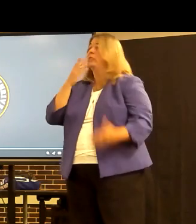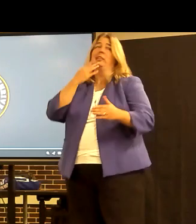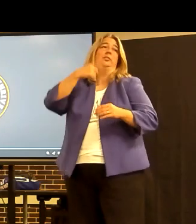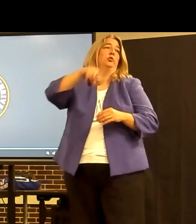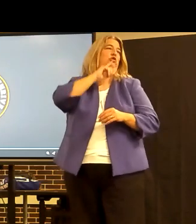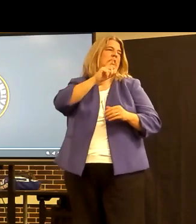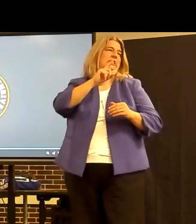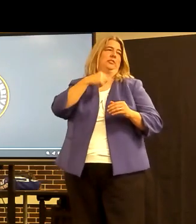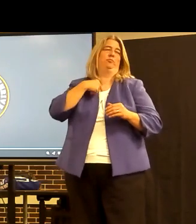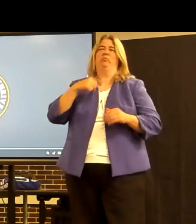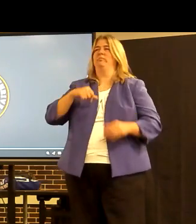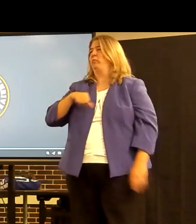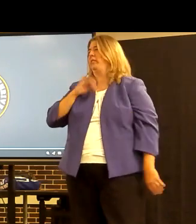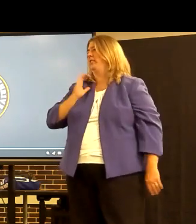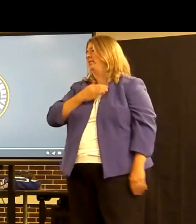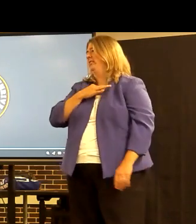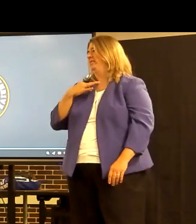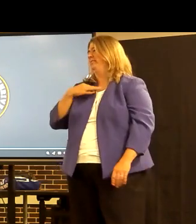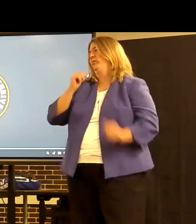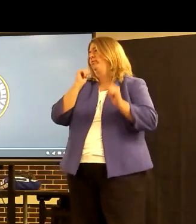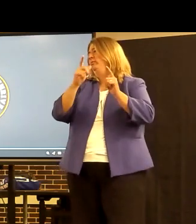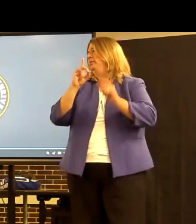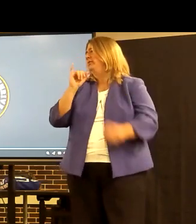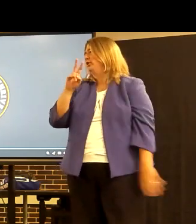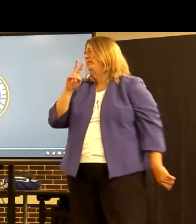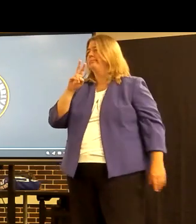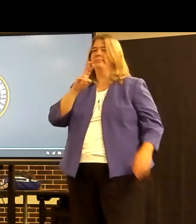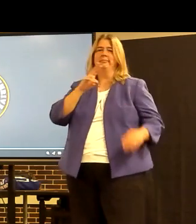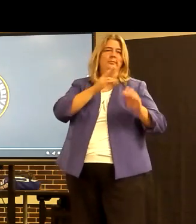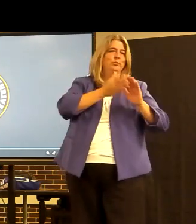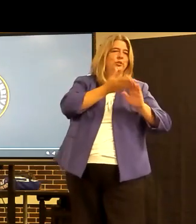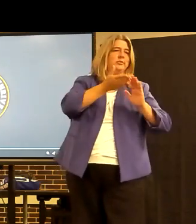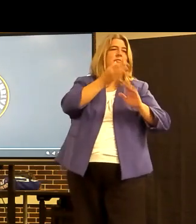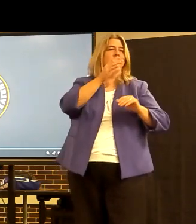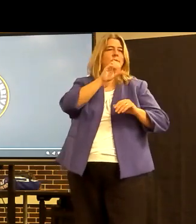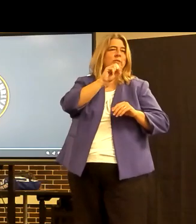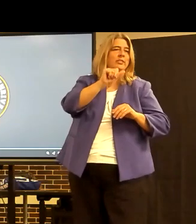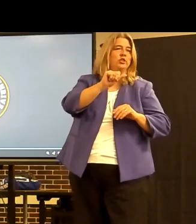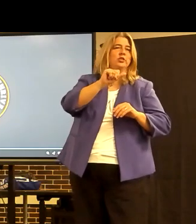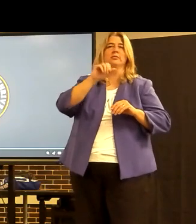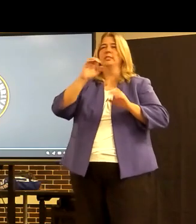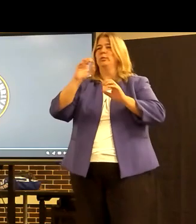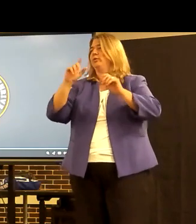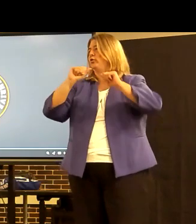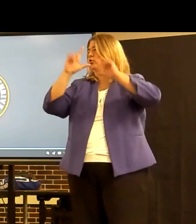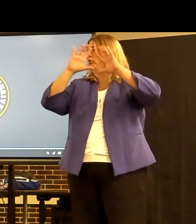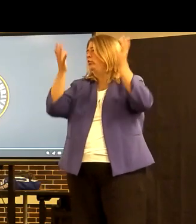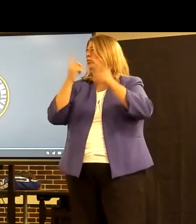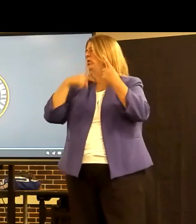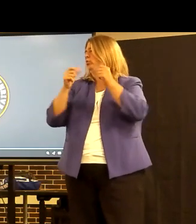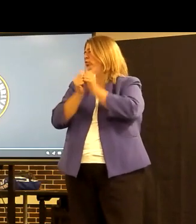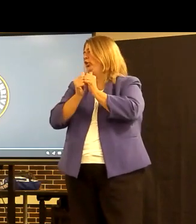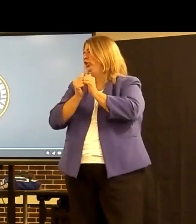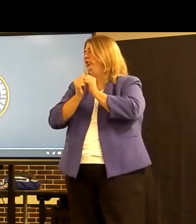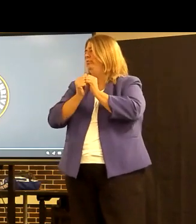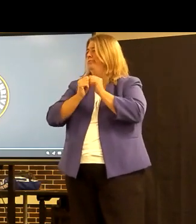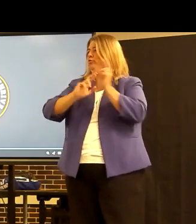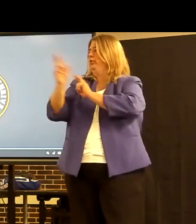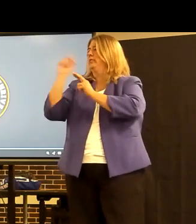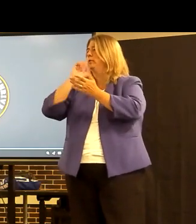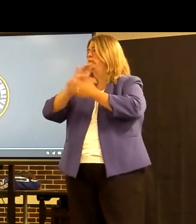can provide. I appreciate it. And again, I'm just so proud of our staff and all divisions, from operations, student affairs